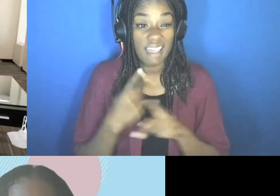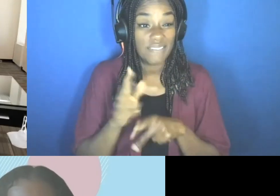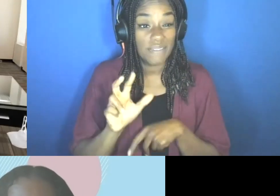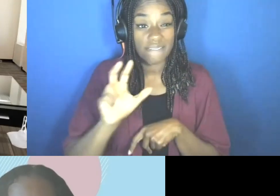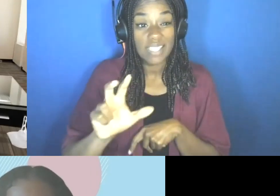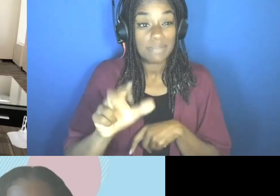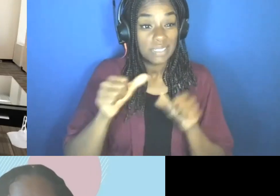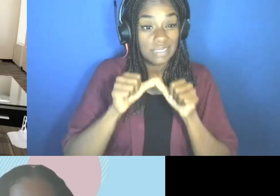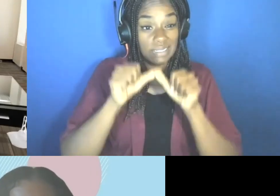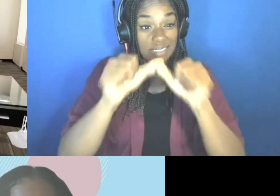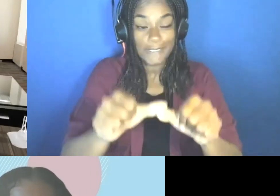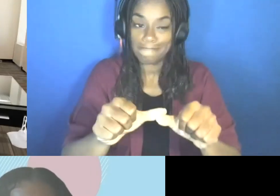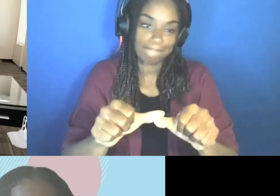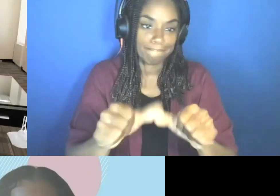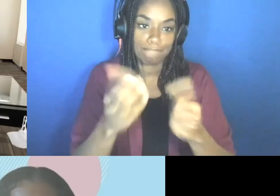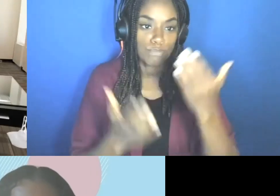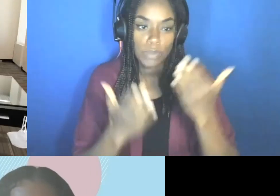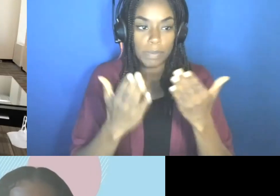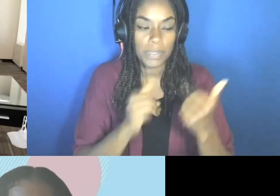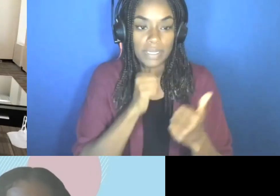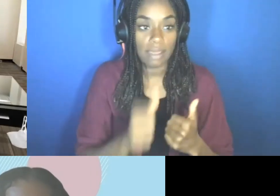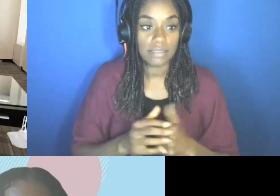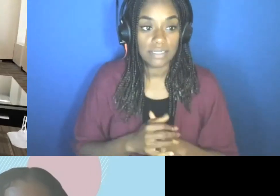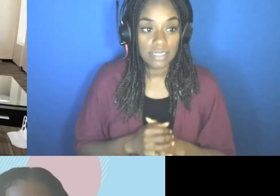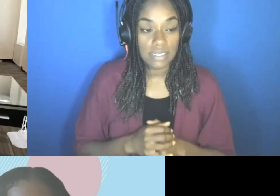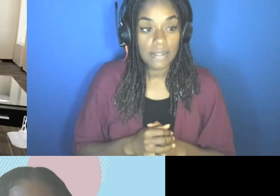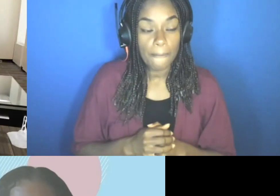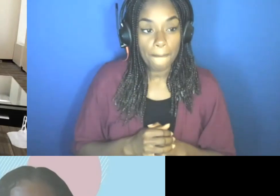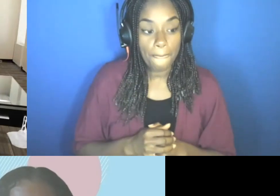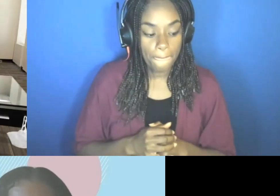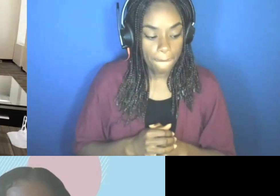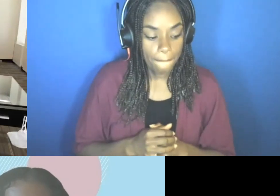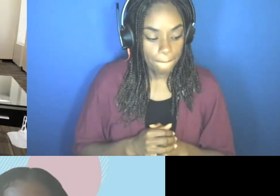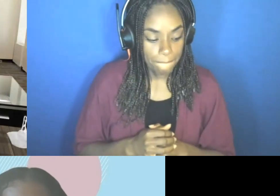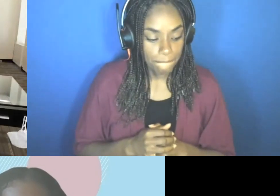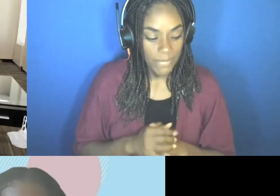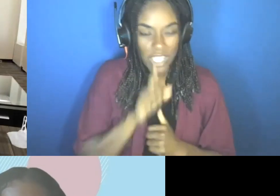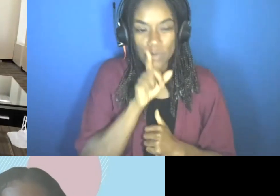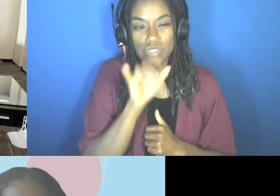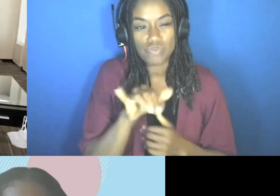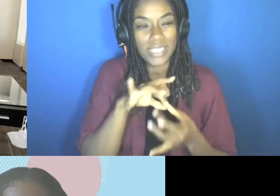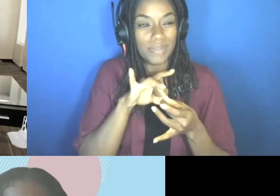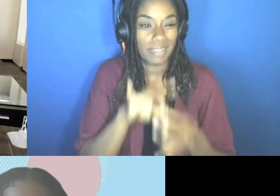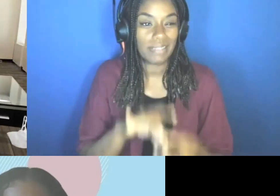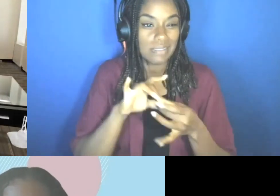the future. It was really, in part, it was really related to the pandemic